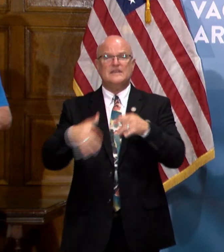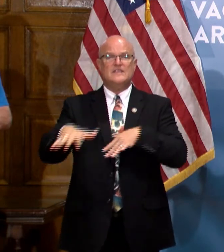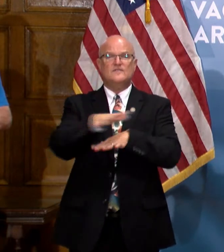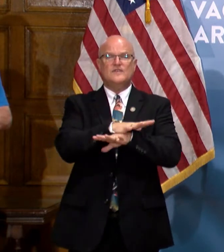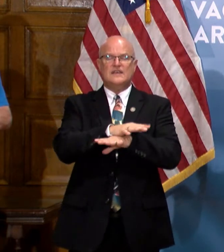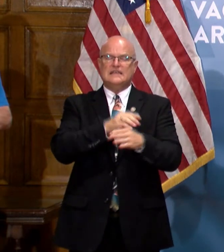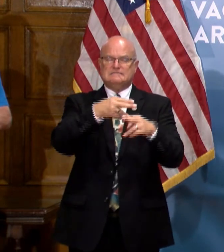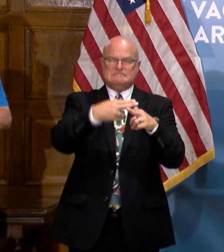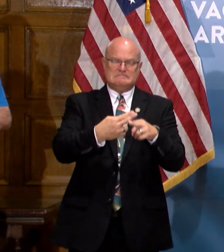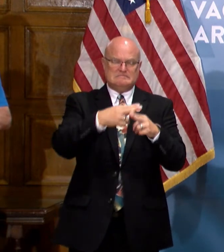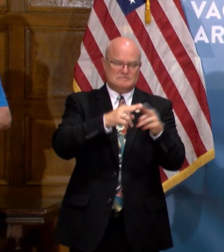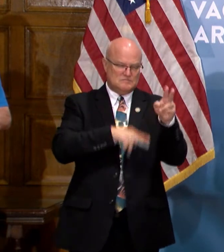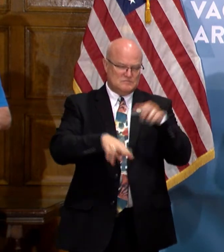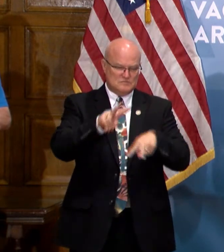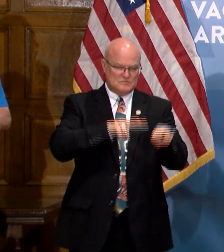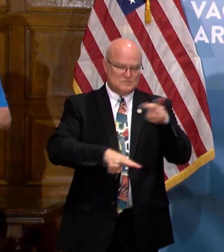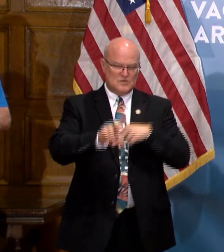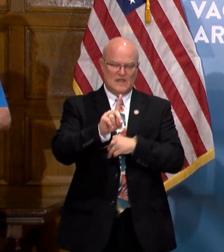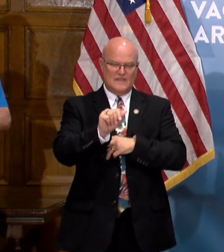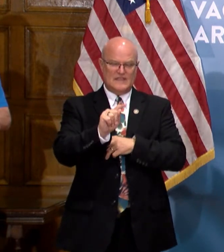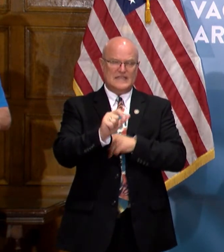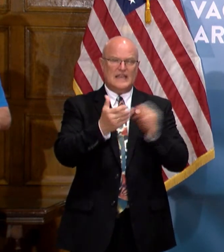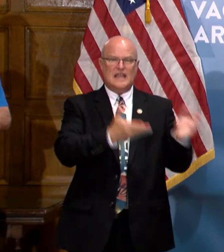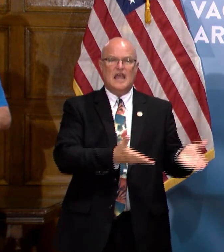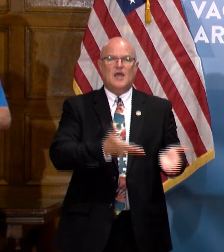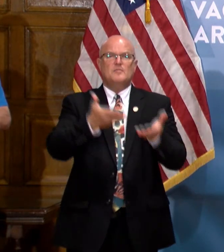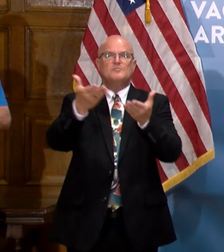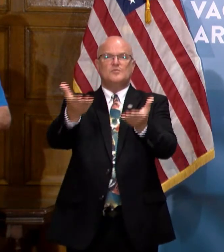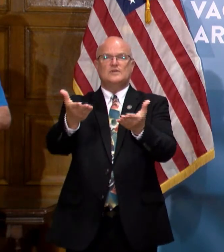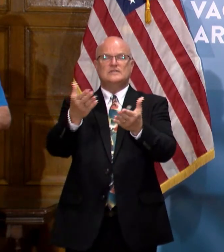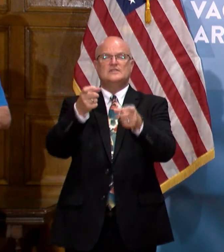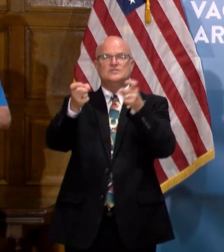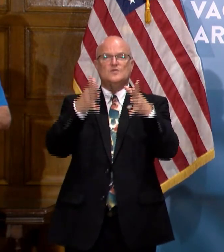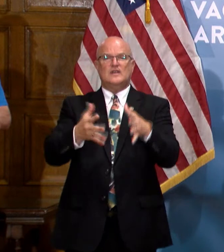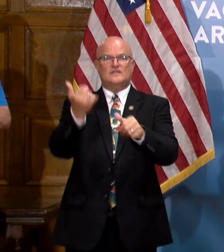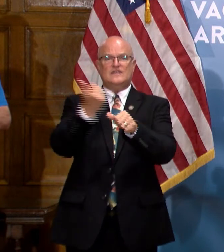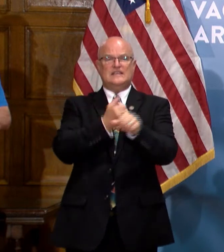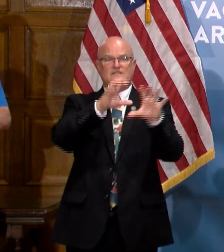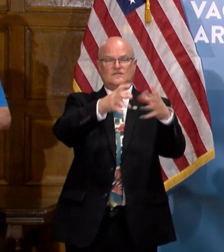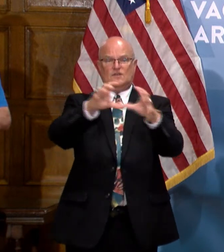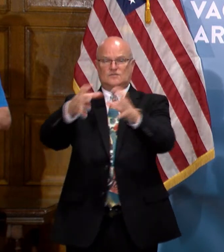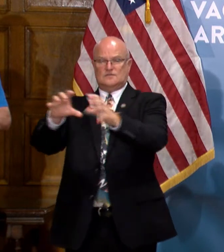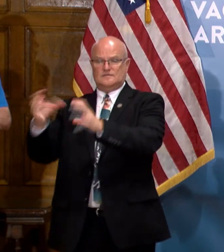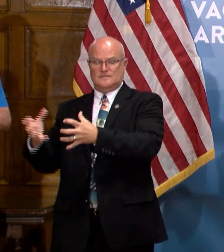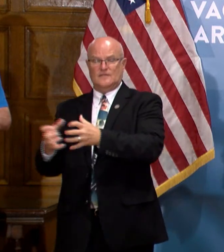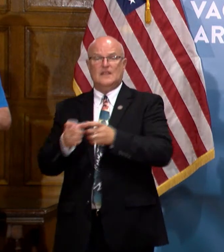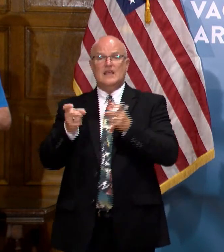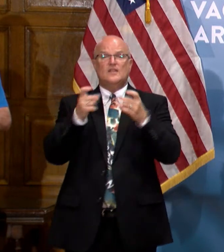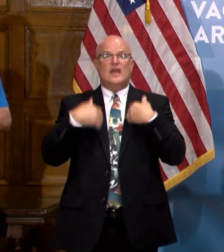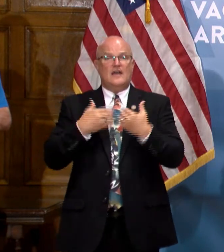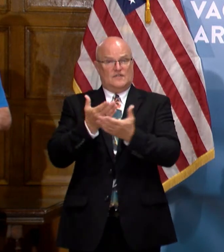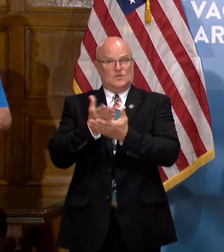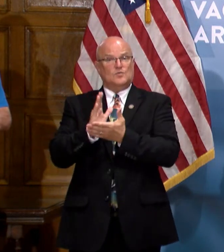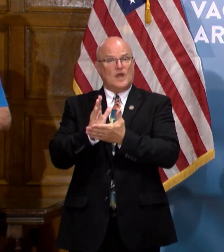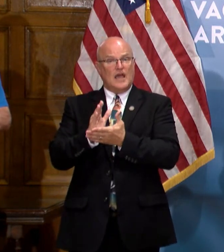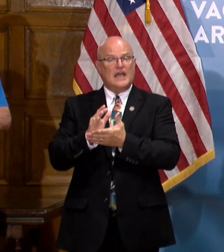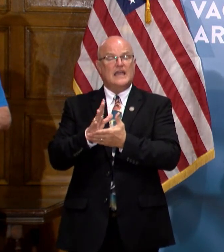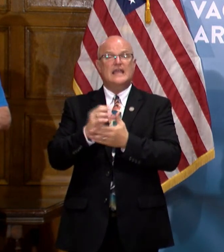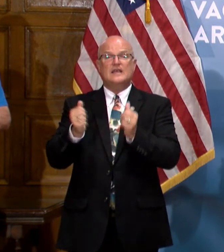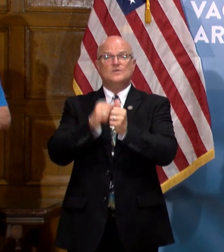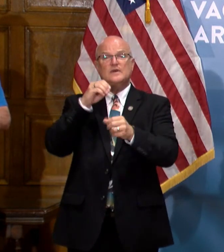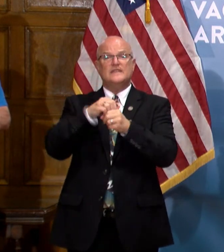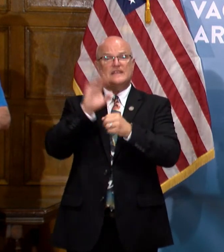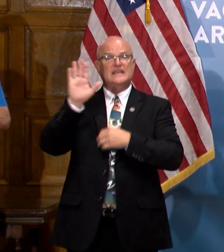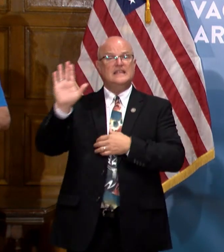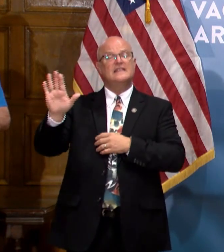the data and present it to the directors of each of those institutions. The directors have the right, and it's within